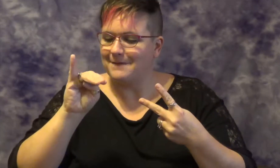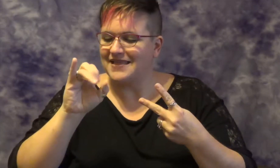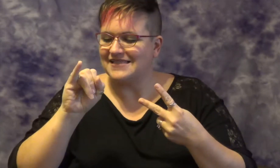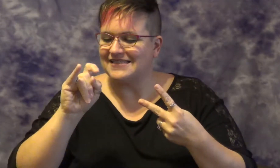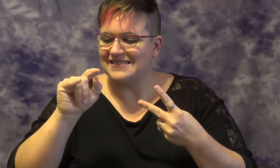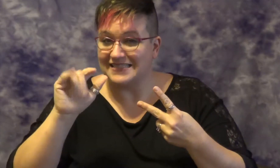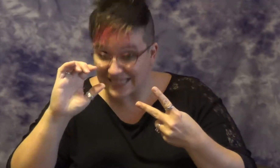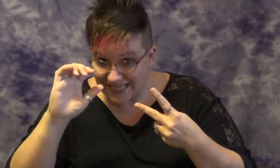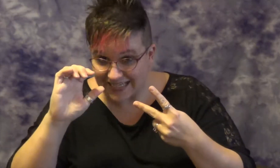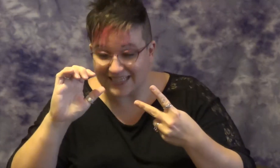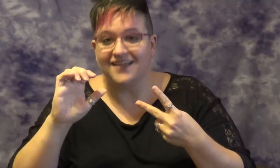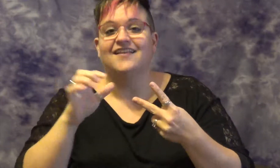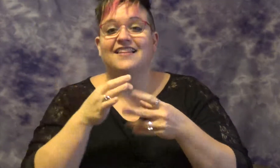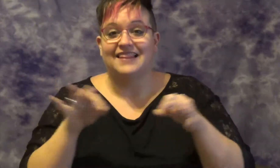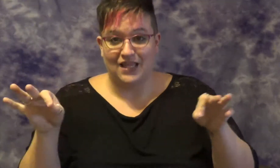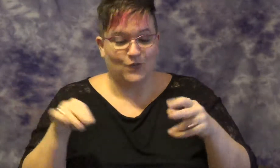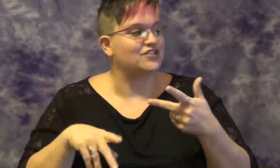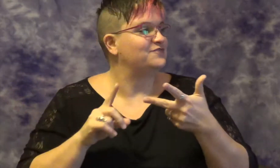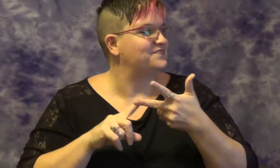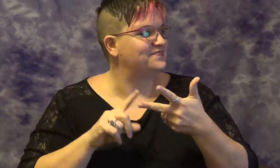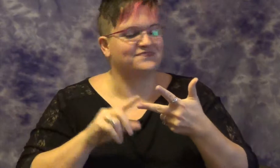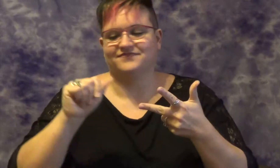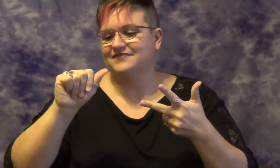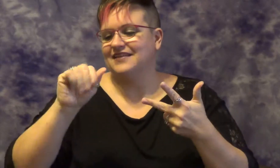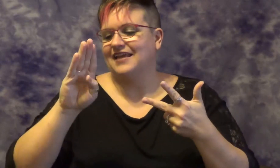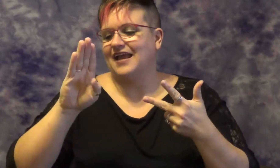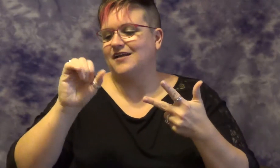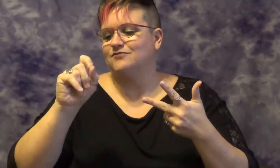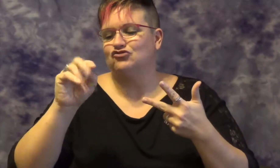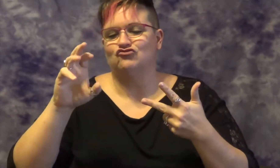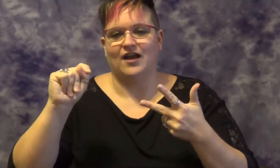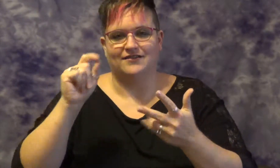euphemistic language. We use abstract language